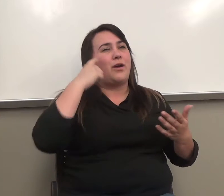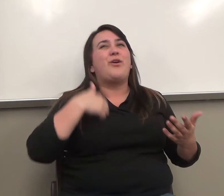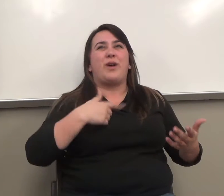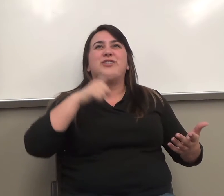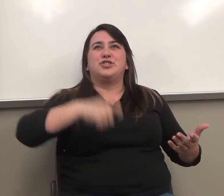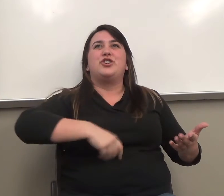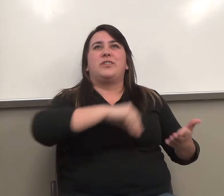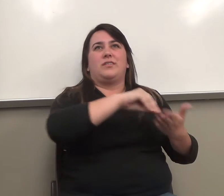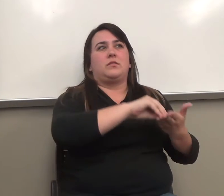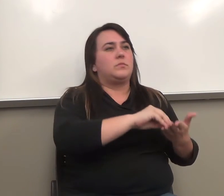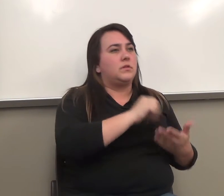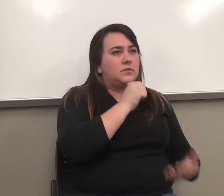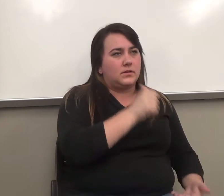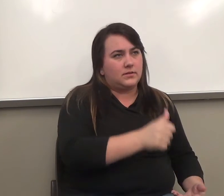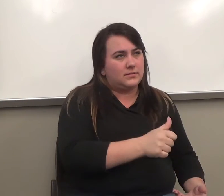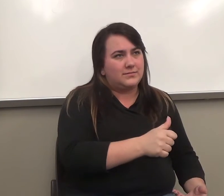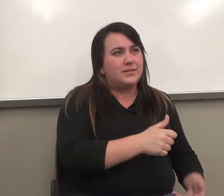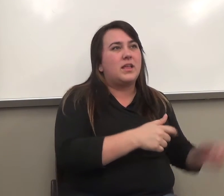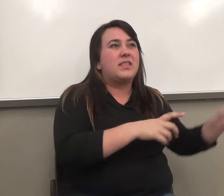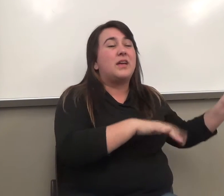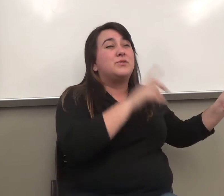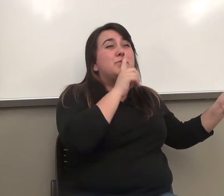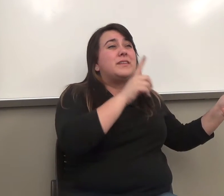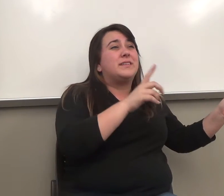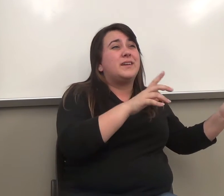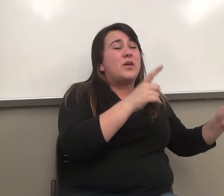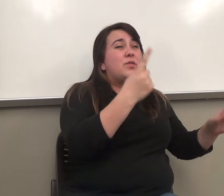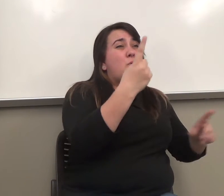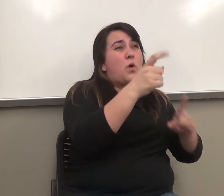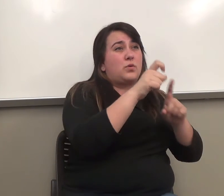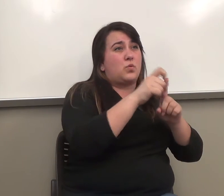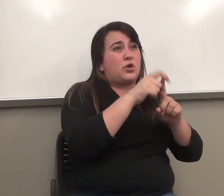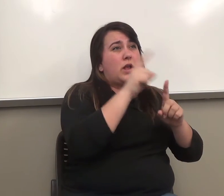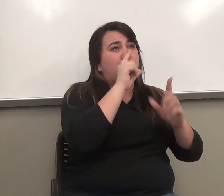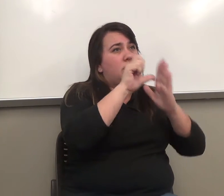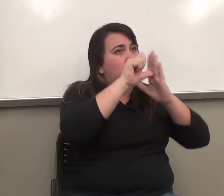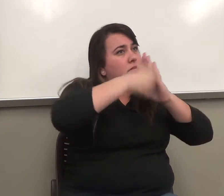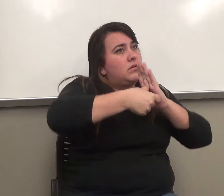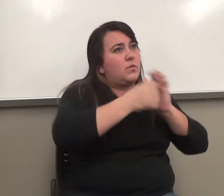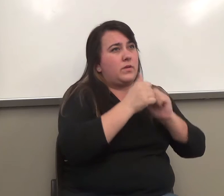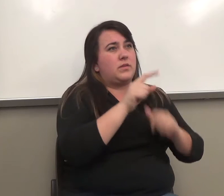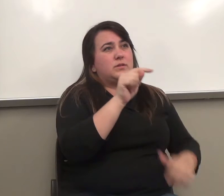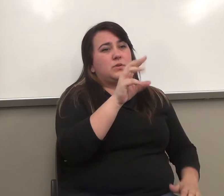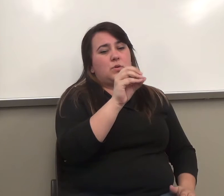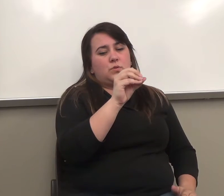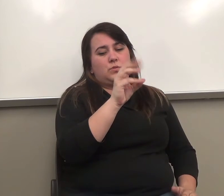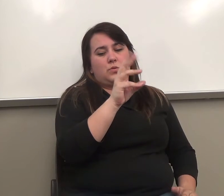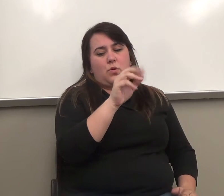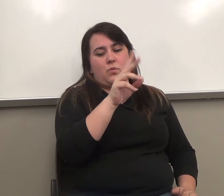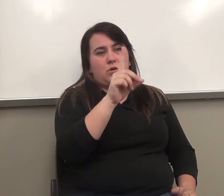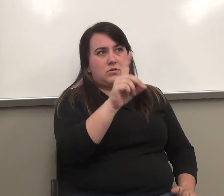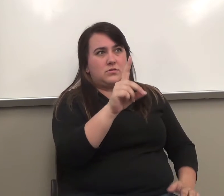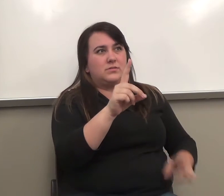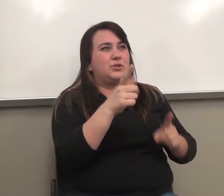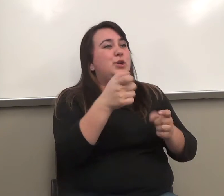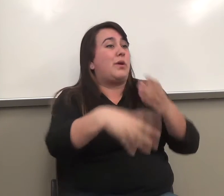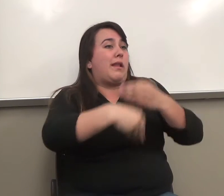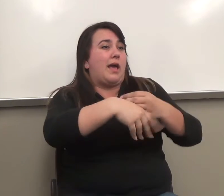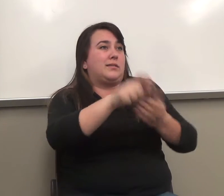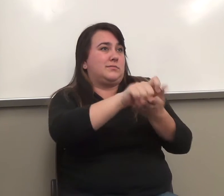because that's really the only word I ever put it on, that I ever do. So you can add it to the list. BR means